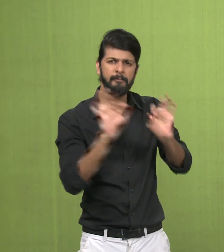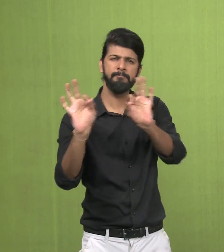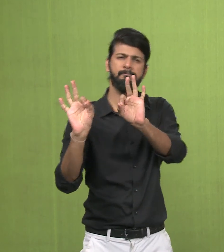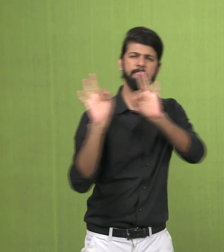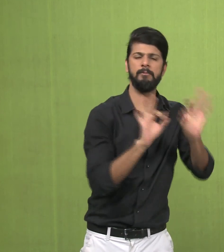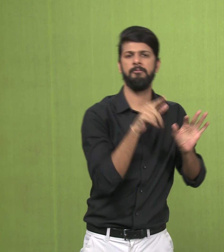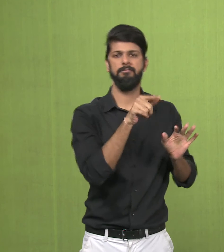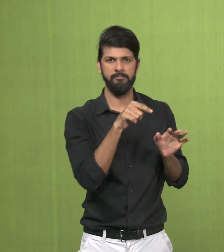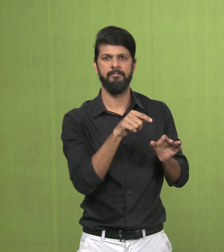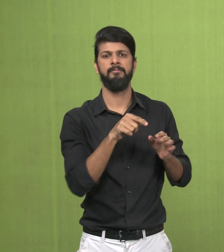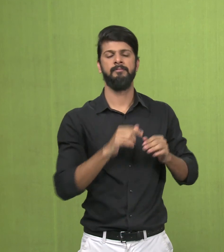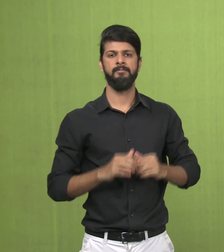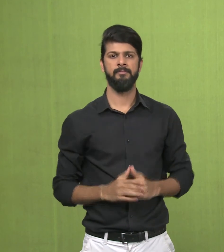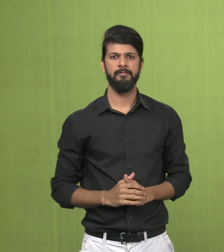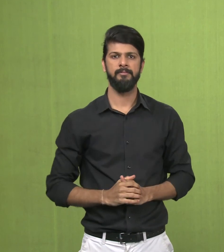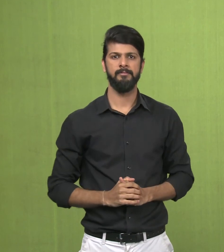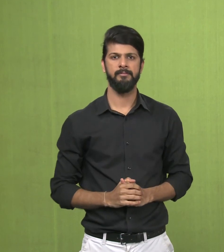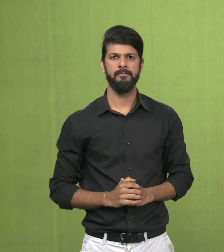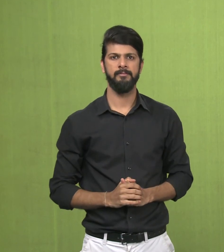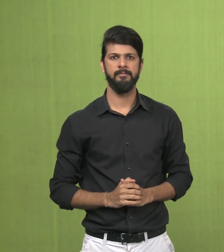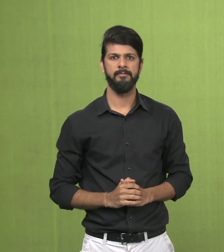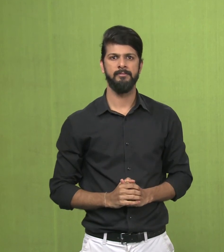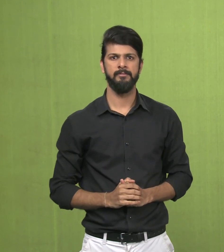Similar studies were also used while making sculptures.